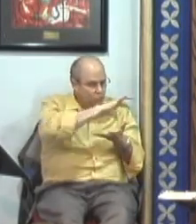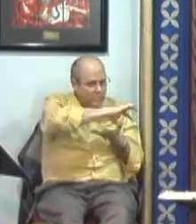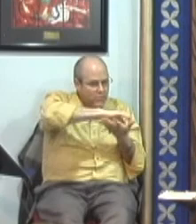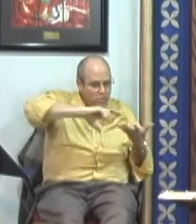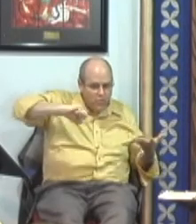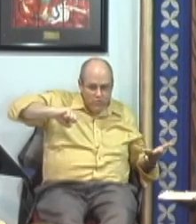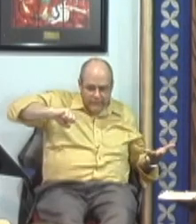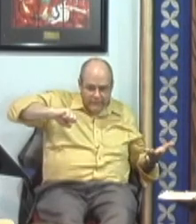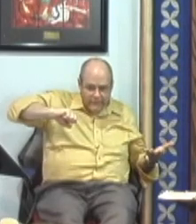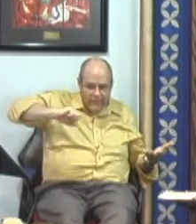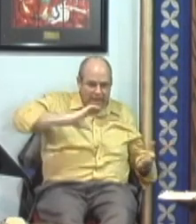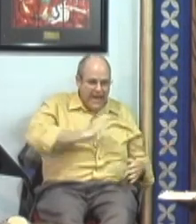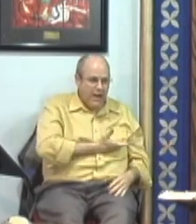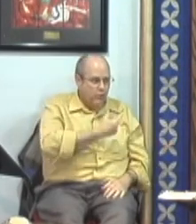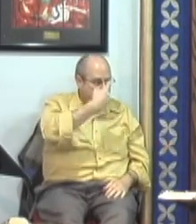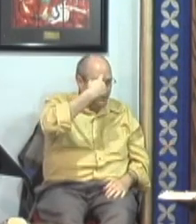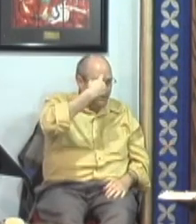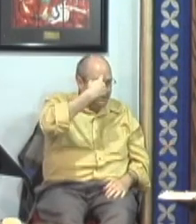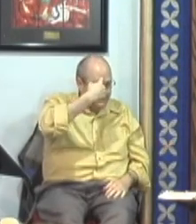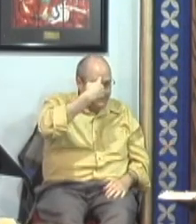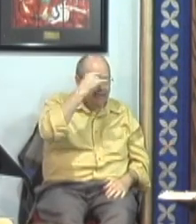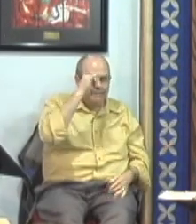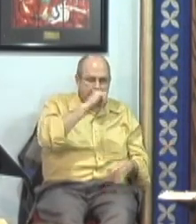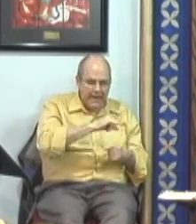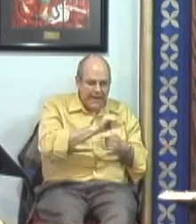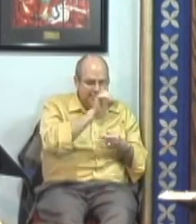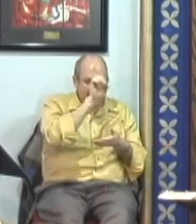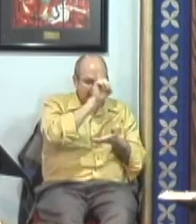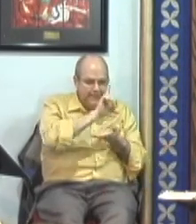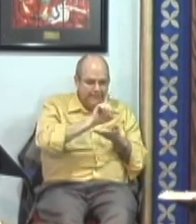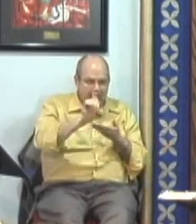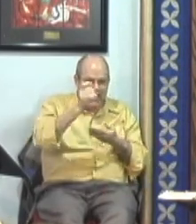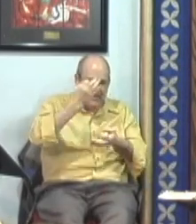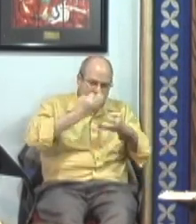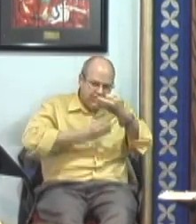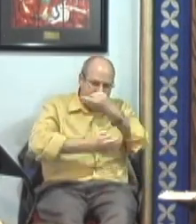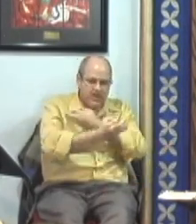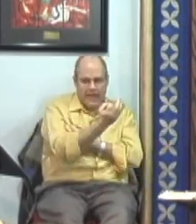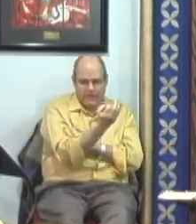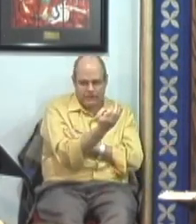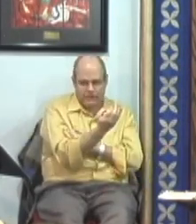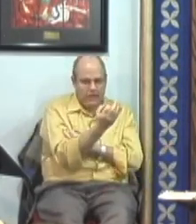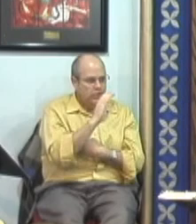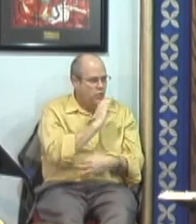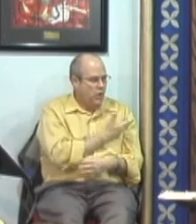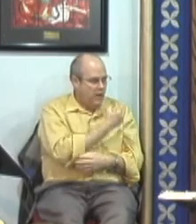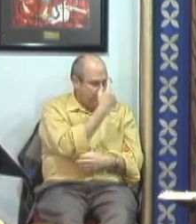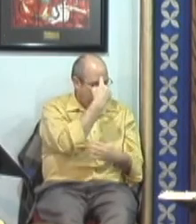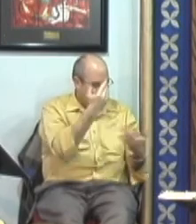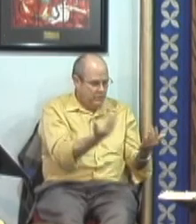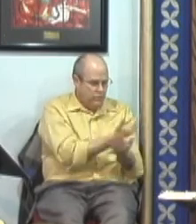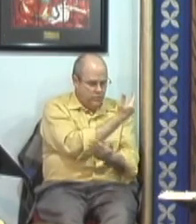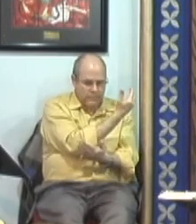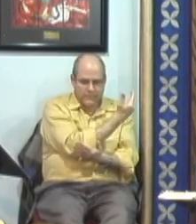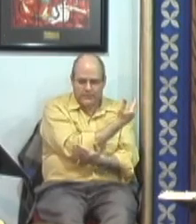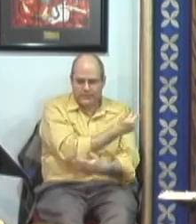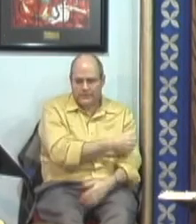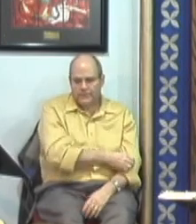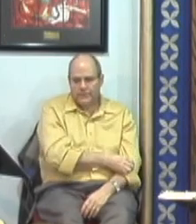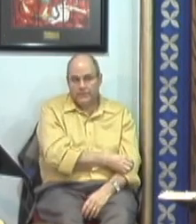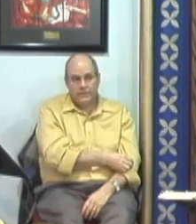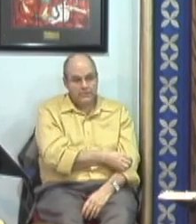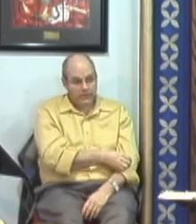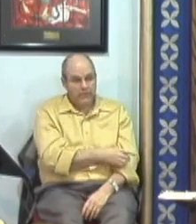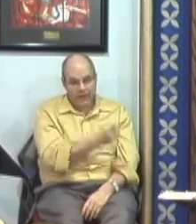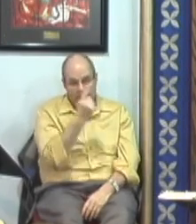from our brains. That's the divine exchange. So we can have our minds renewed. So I